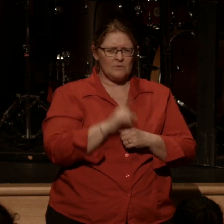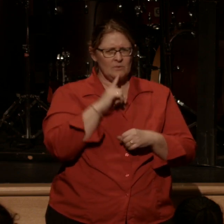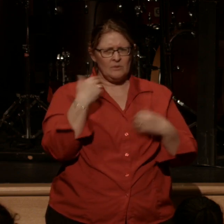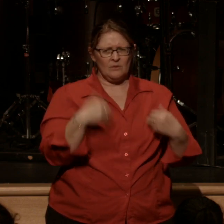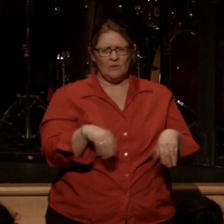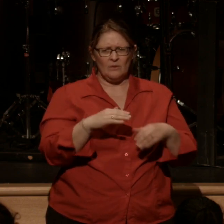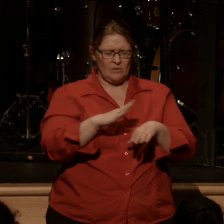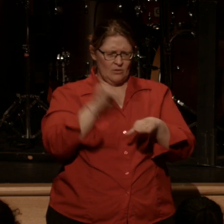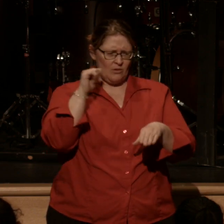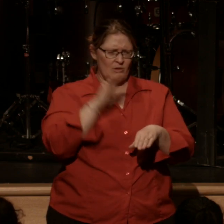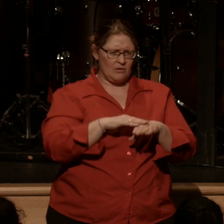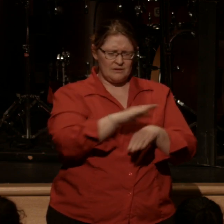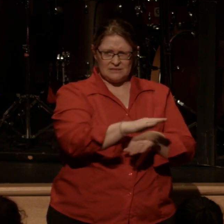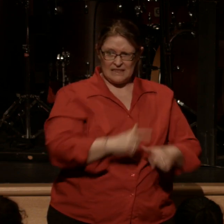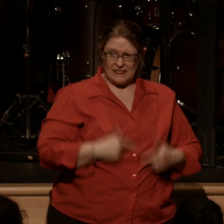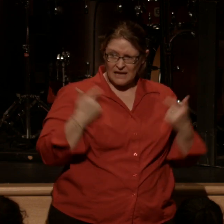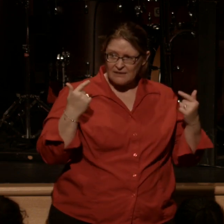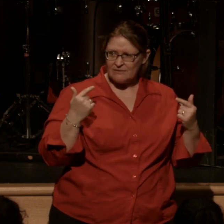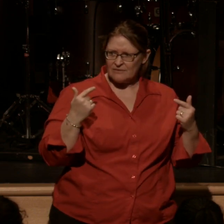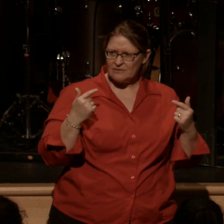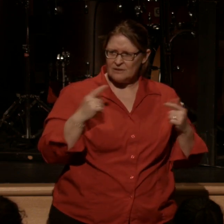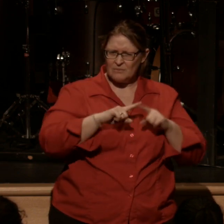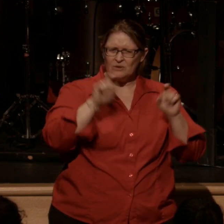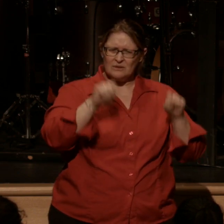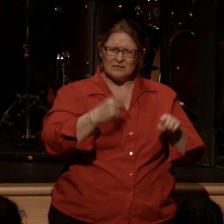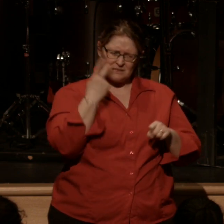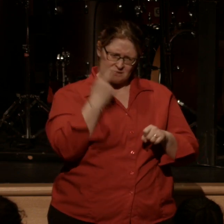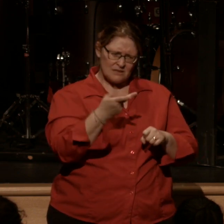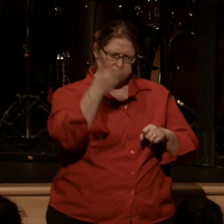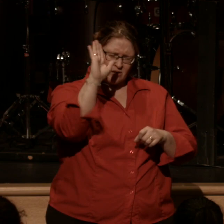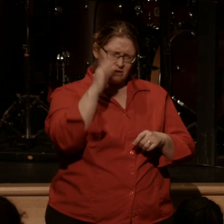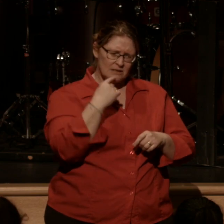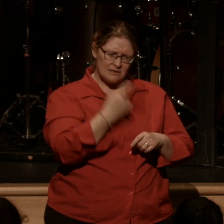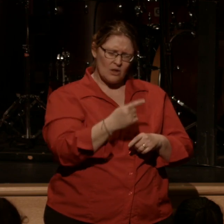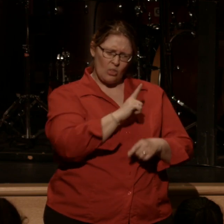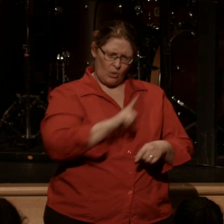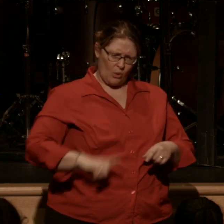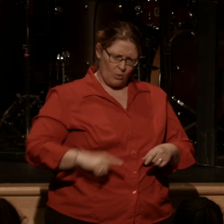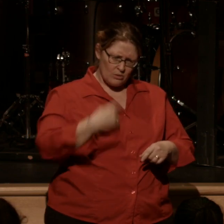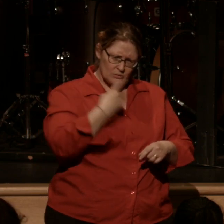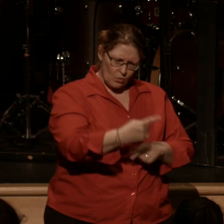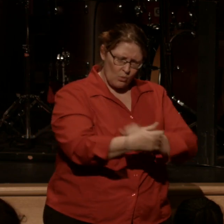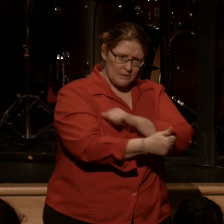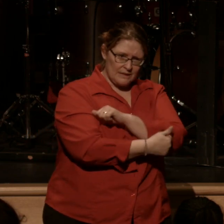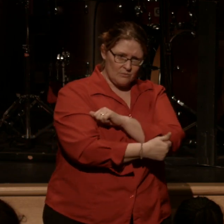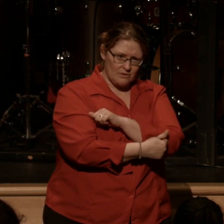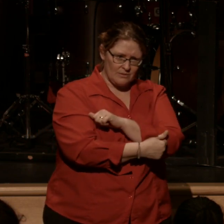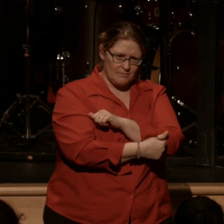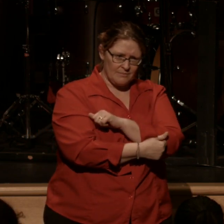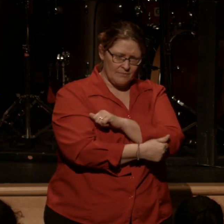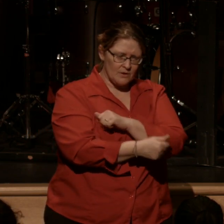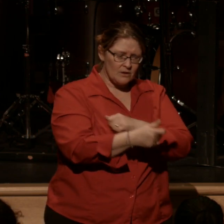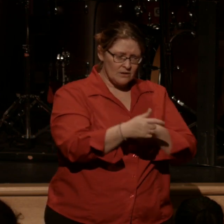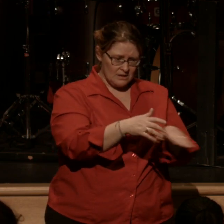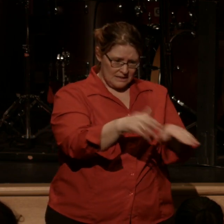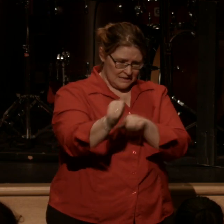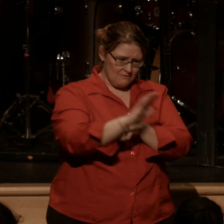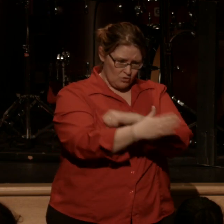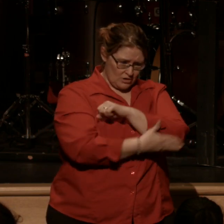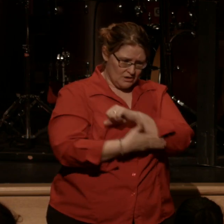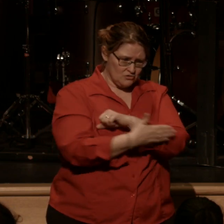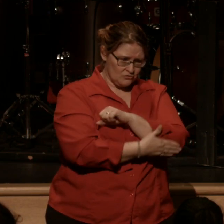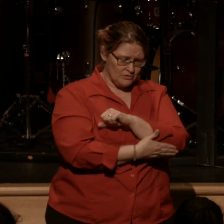incredible call on Abraham's life. But you can see there that God says, now the Lord said to Abraham, go from your